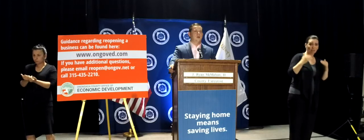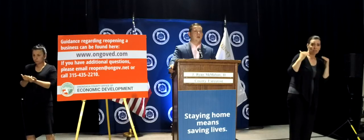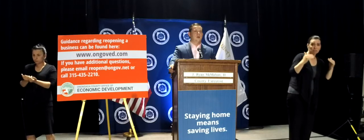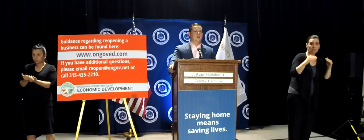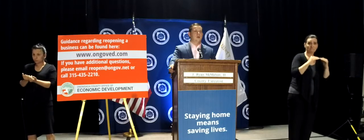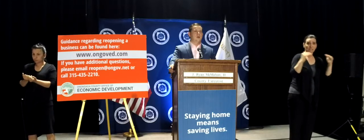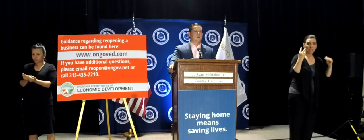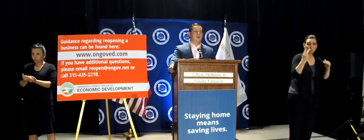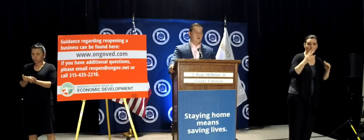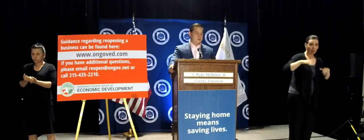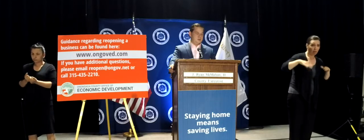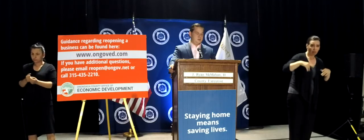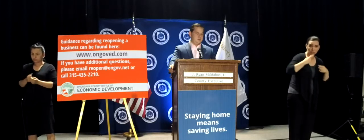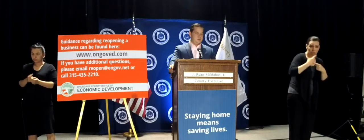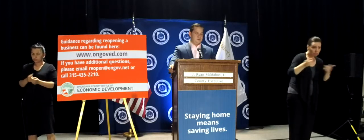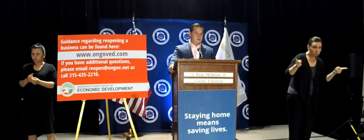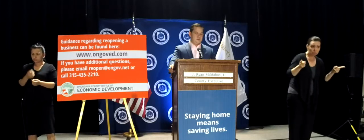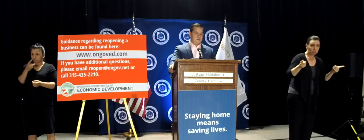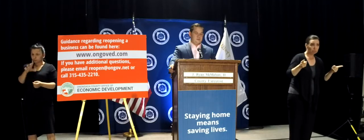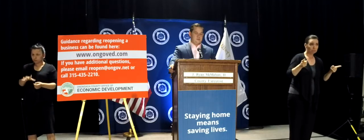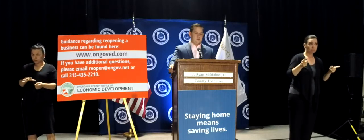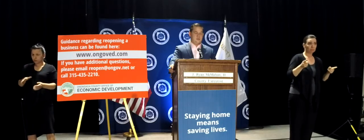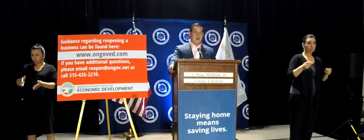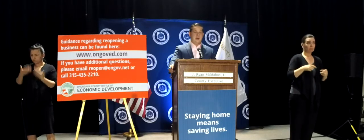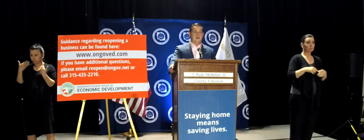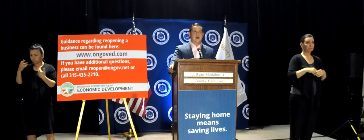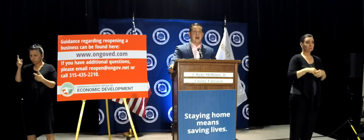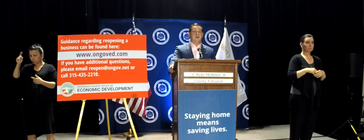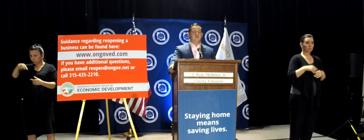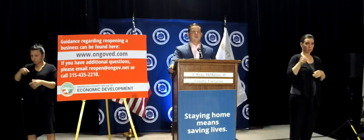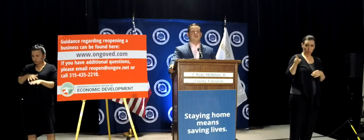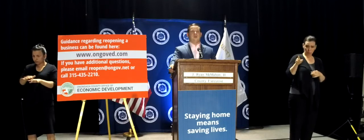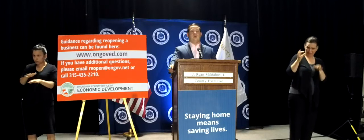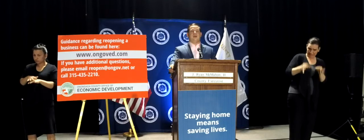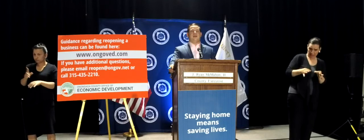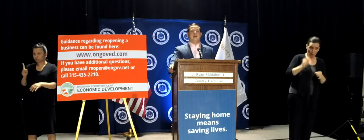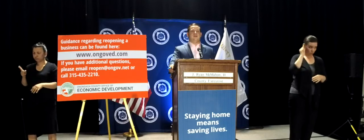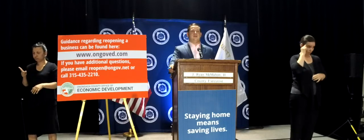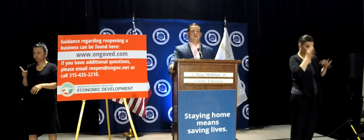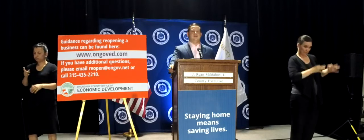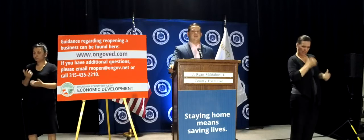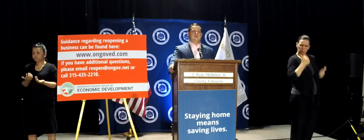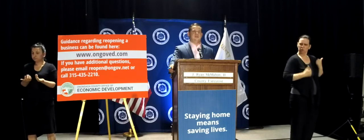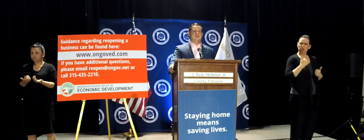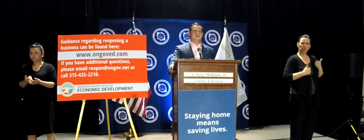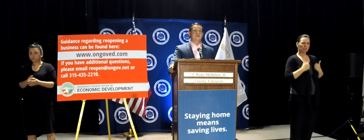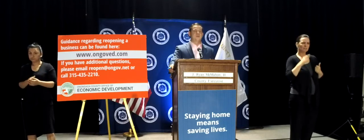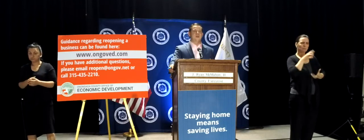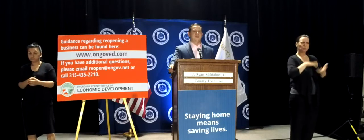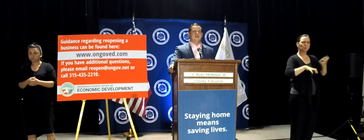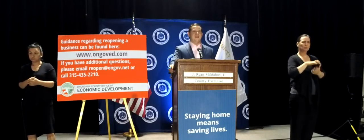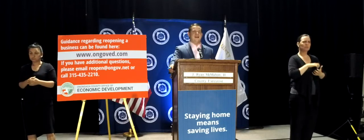yes, we definitely can do this, and here's what it's going to look like? Yeah, Chris, the only way I can answer this is